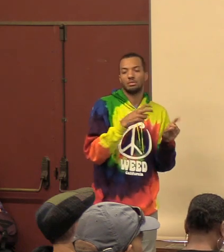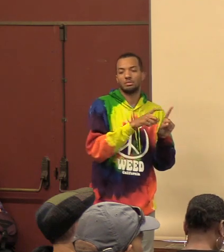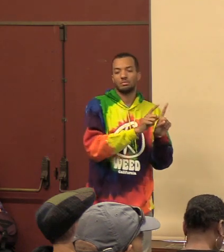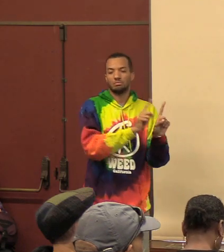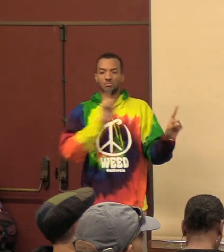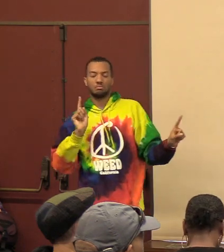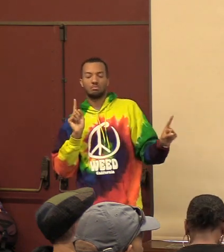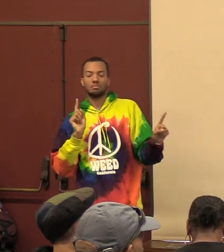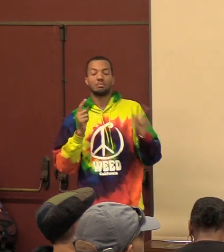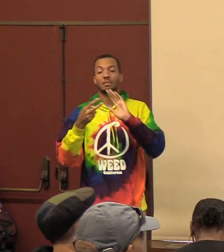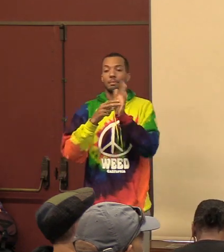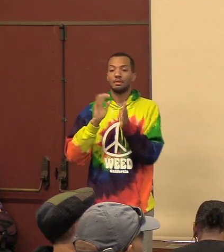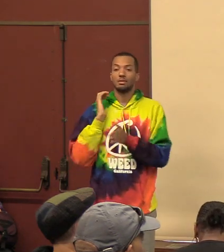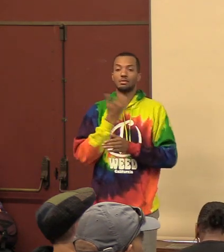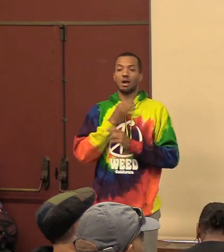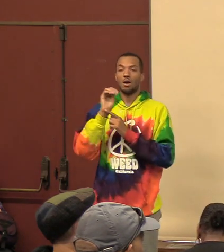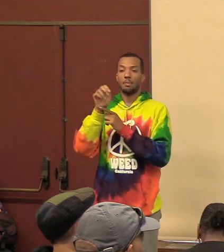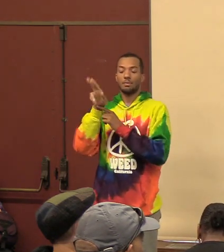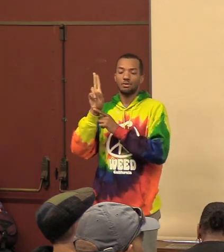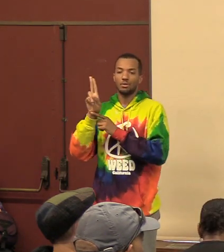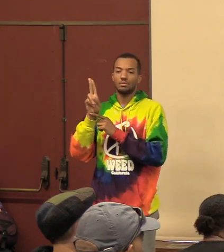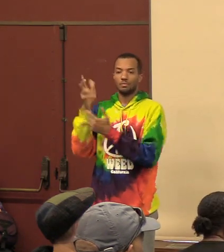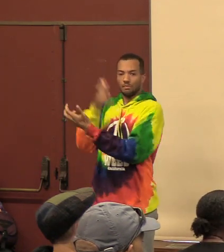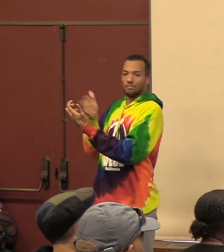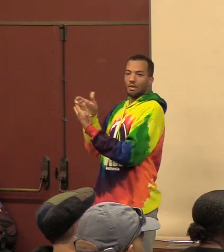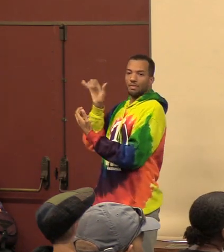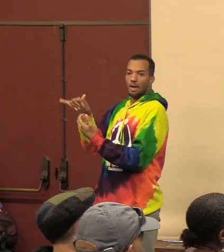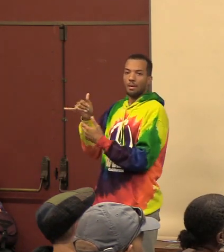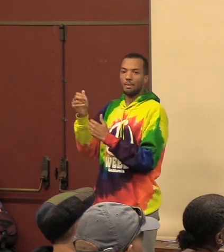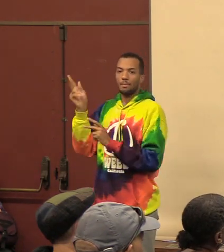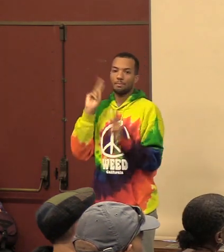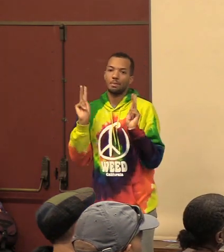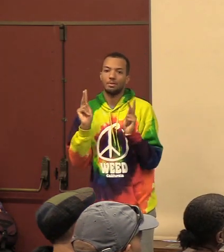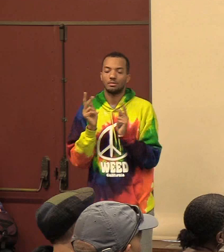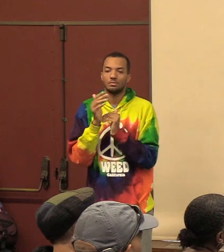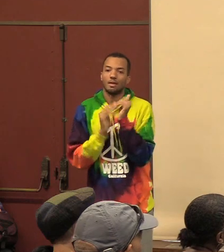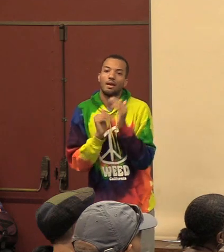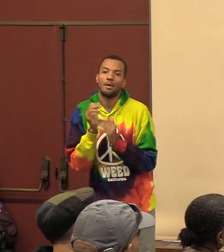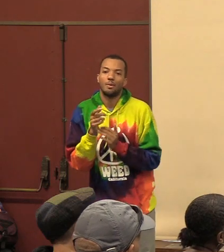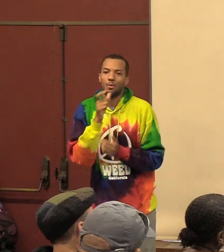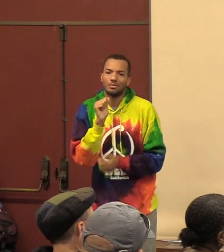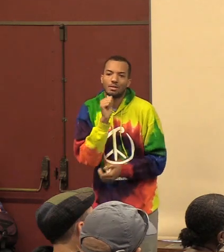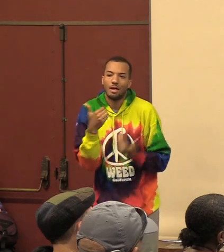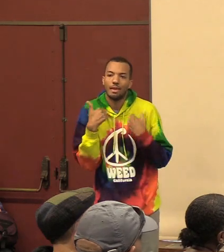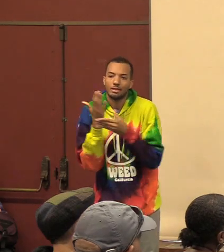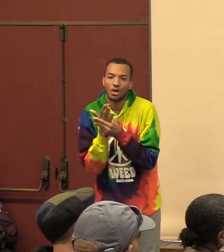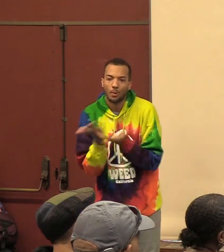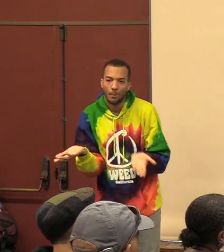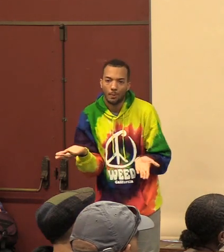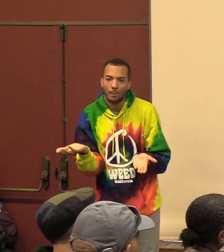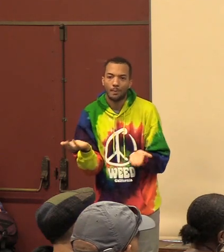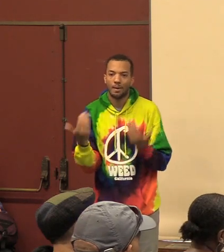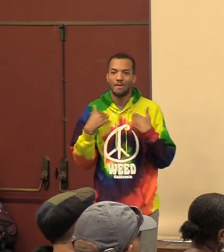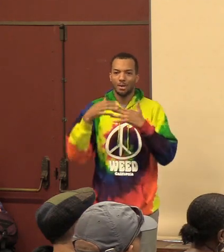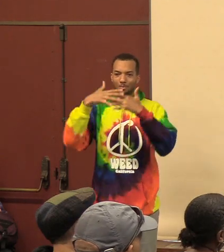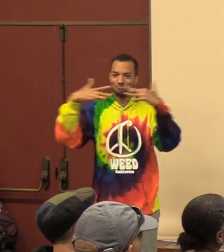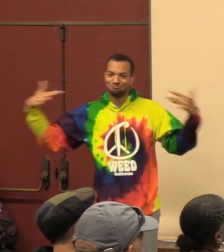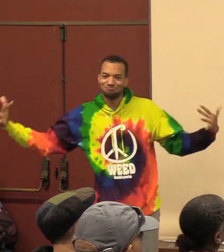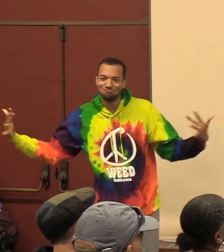menu, food that people just love. Come on, who don't love a taco? Man, you can eat a taco in so many different